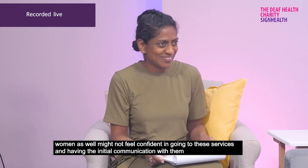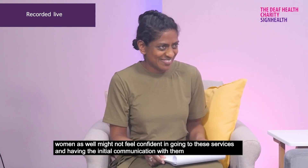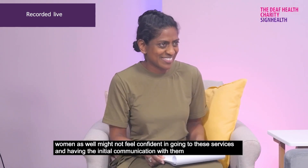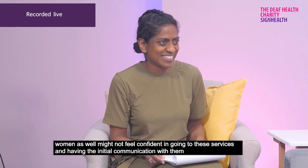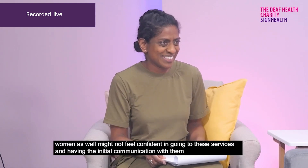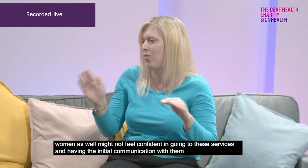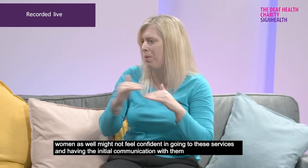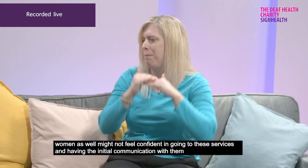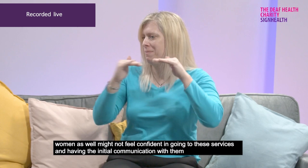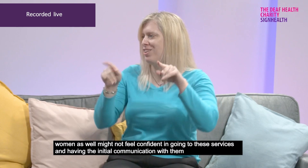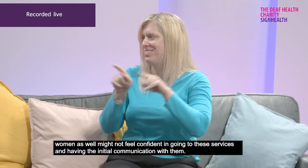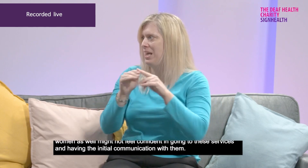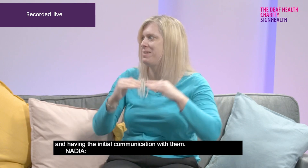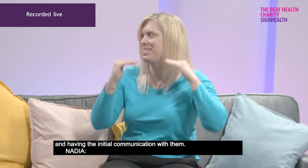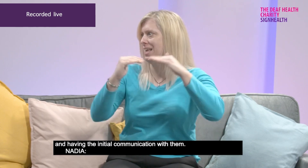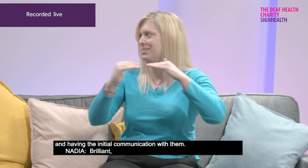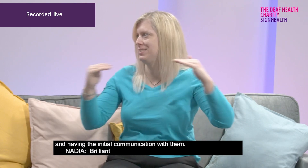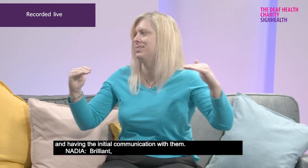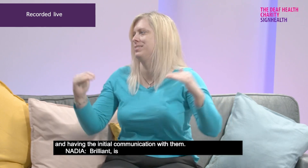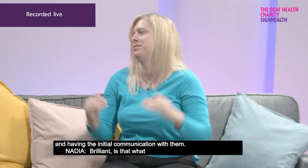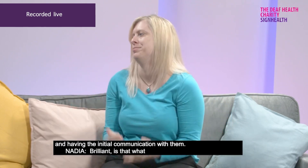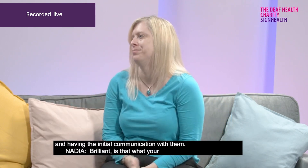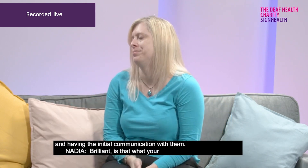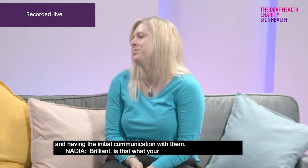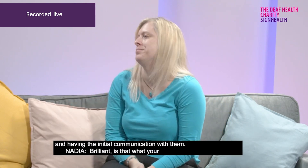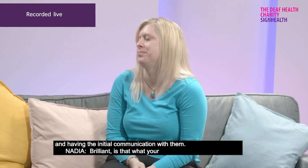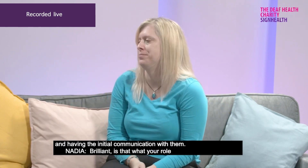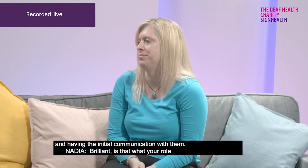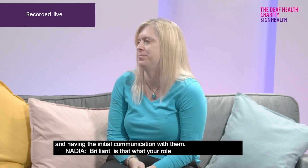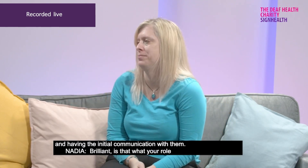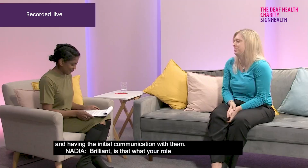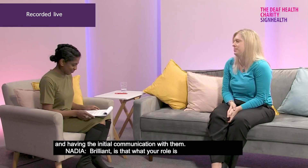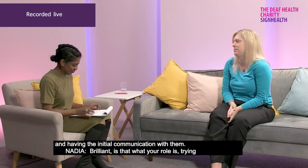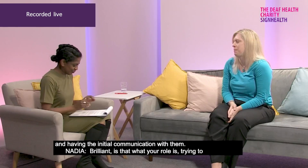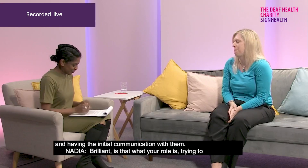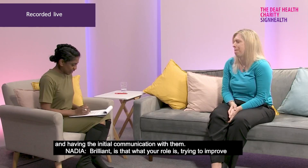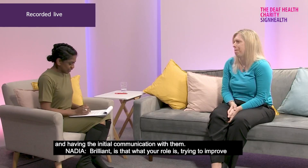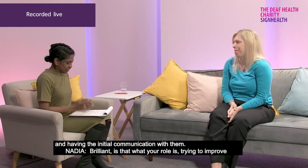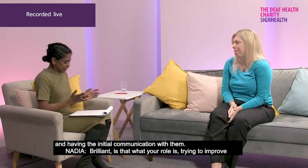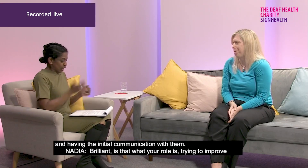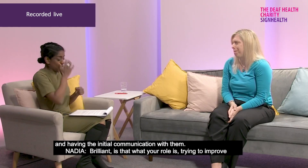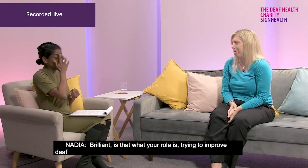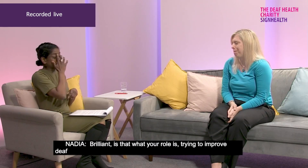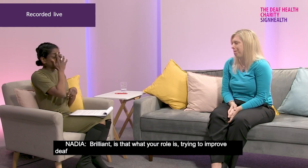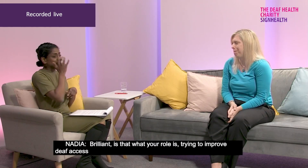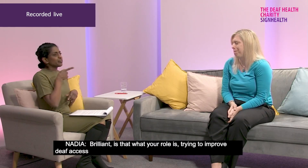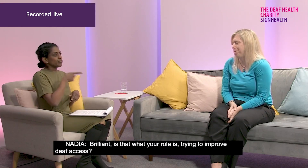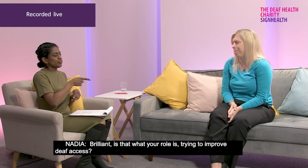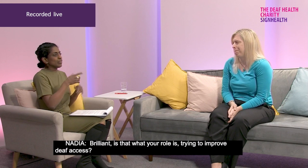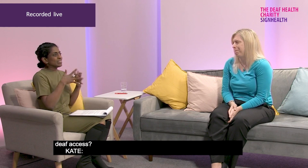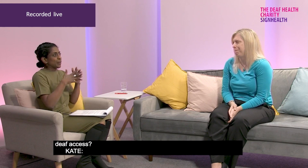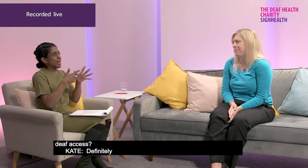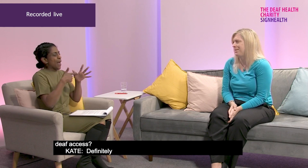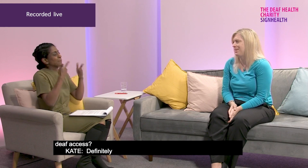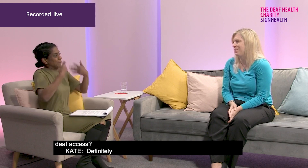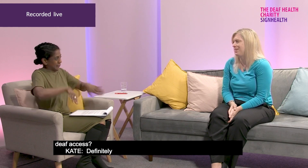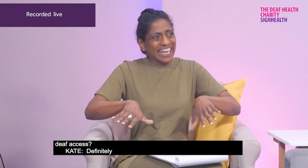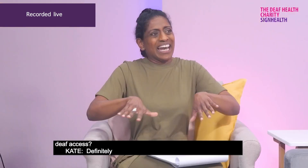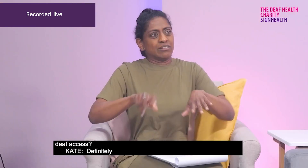Brilliant. So is that what your role includes, trying to make sure that the services are improved and thinking about deaf access? Yes, definitely. We want to create the